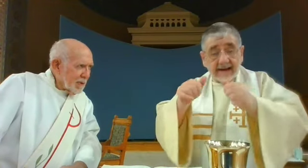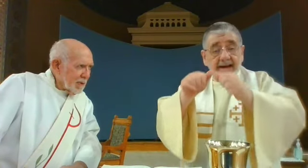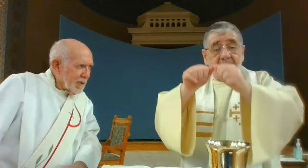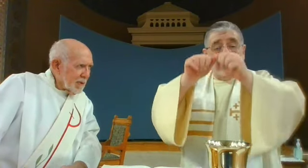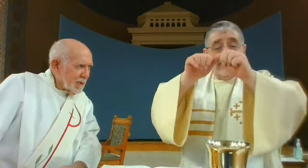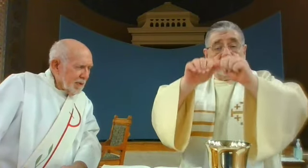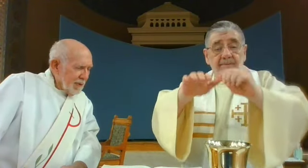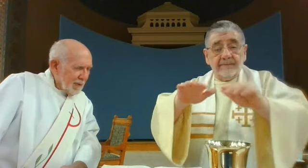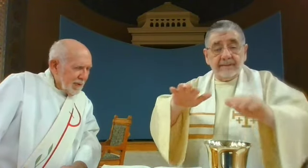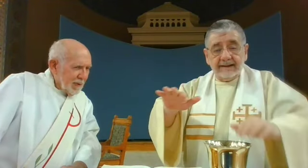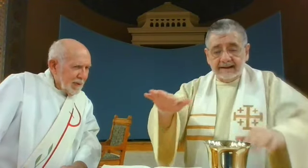Lamb.